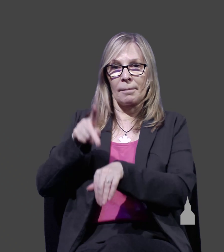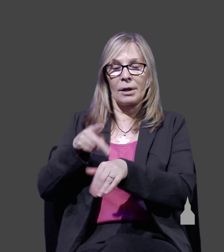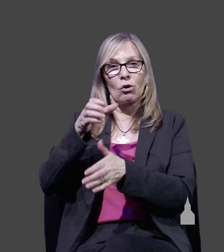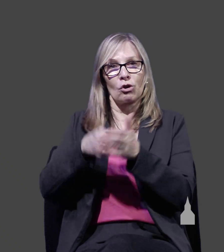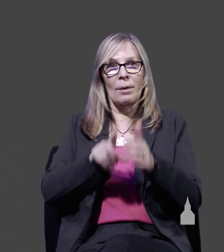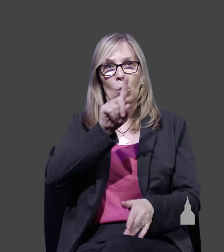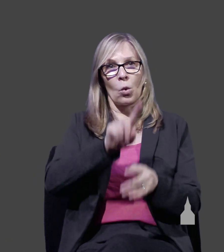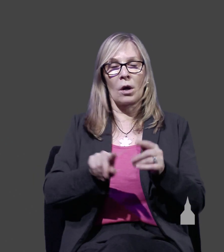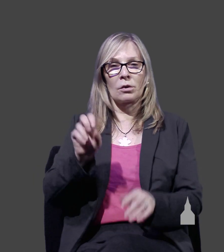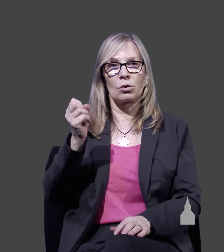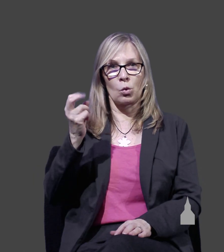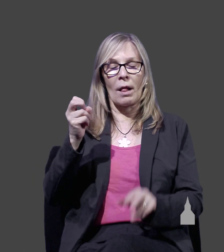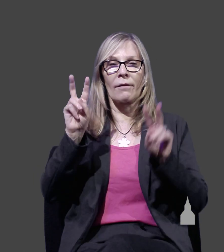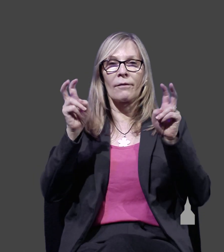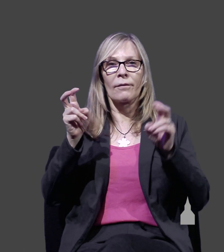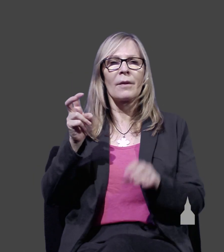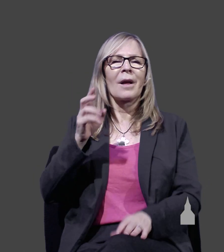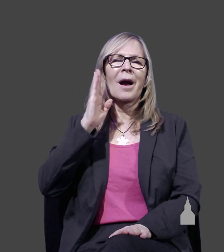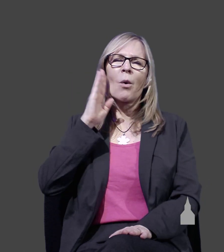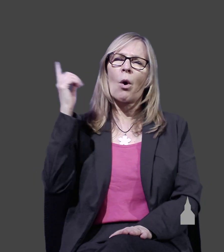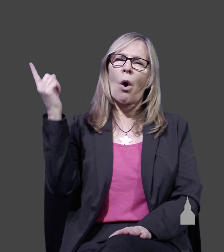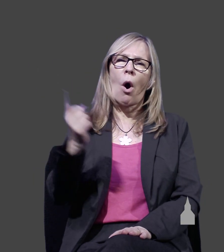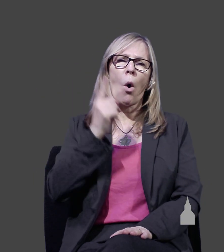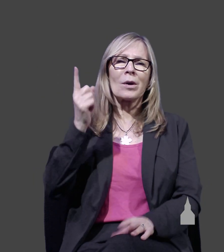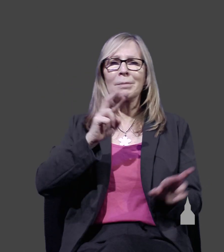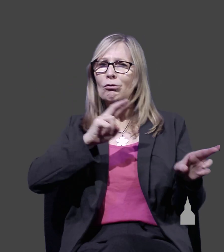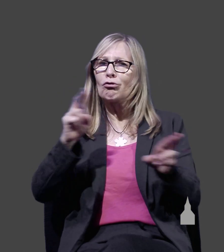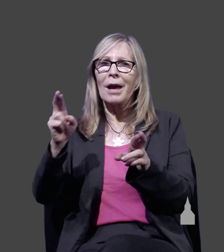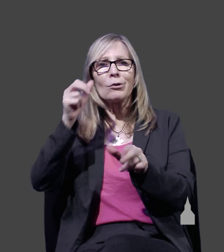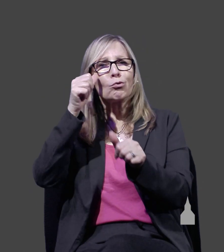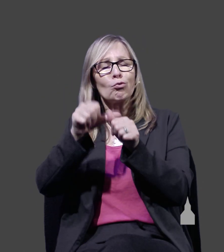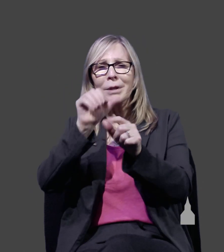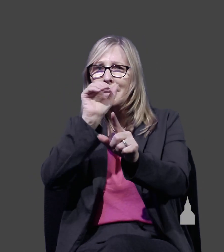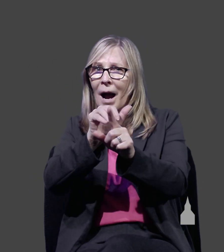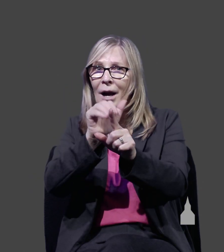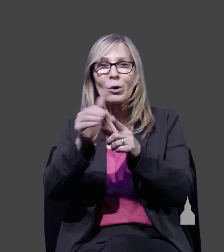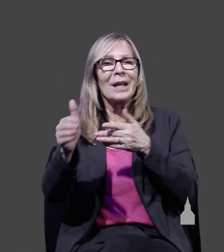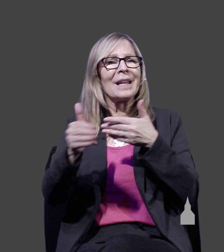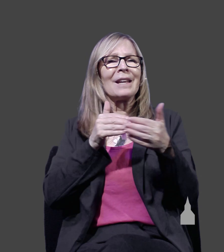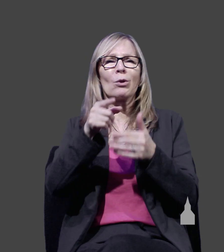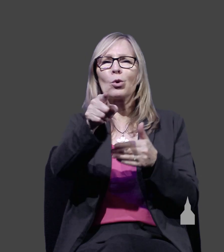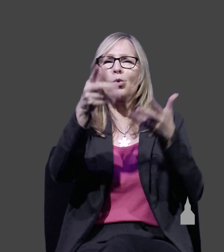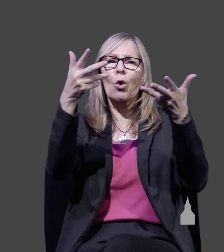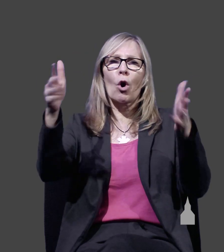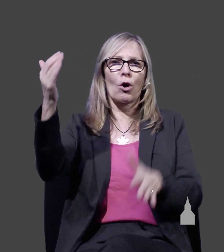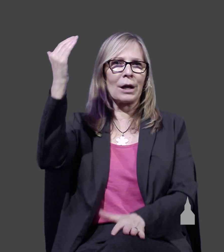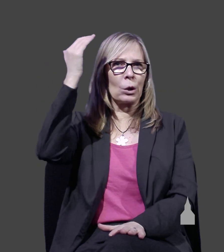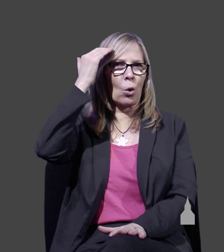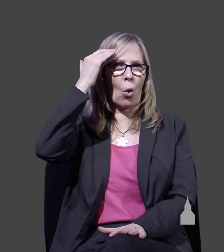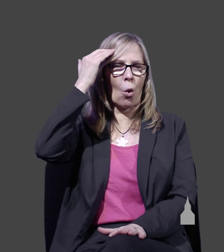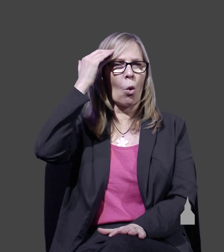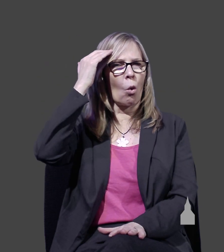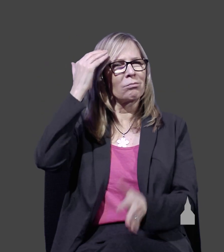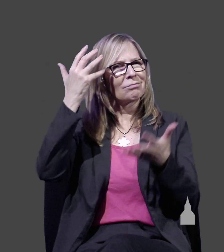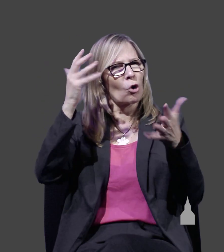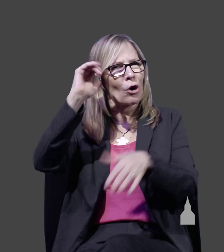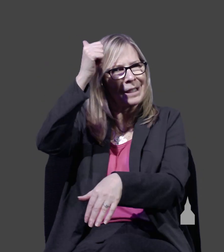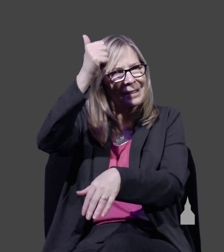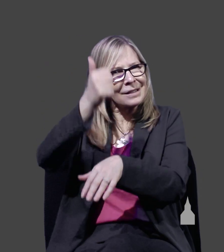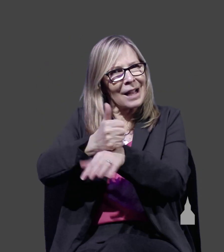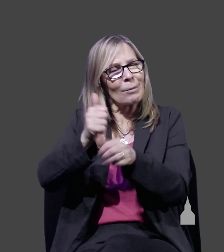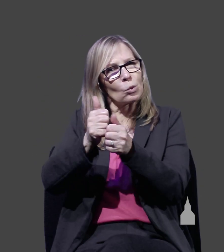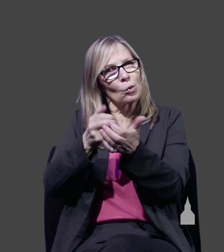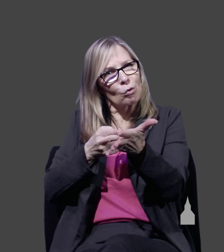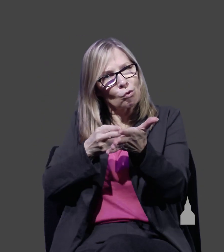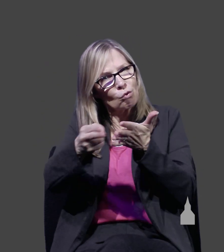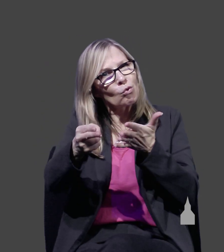1:12. Therefore, I will always be ready to remind you of these things, even though you already know them and have been established in the truth which is